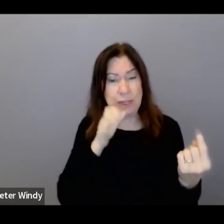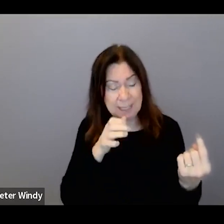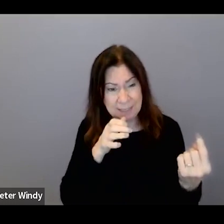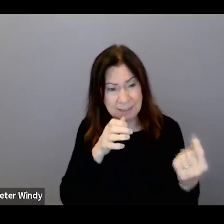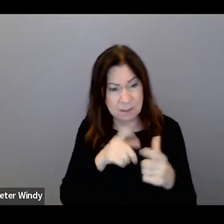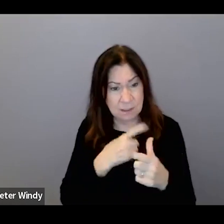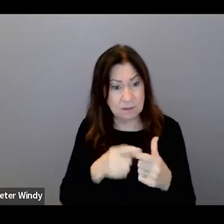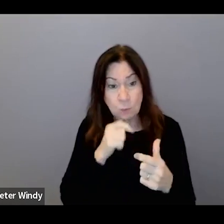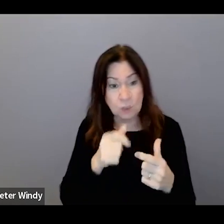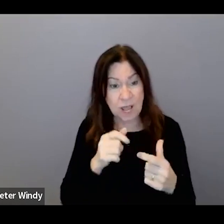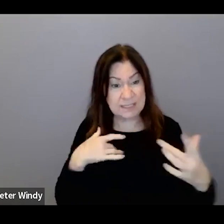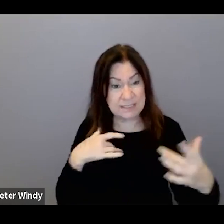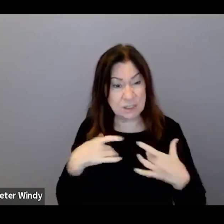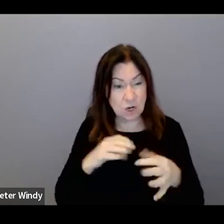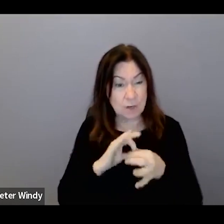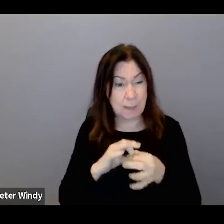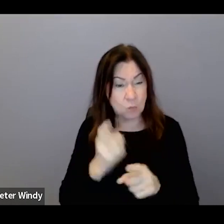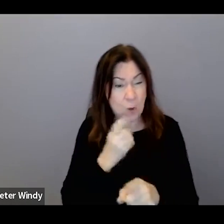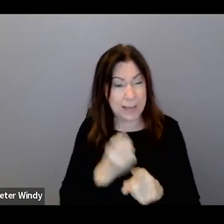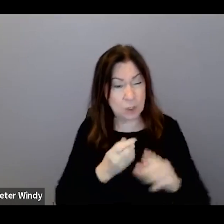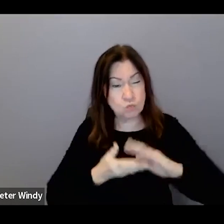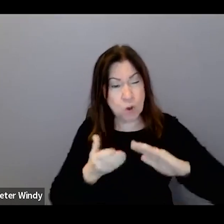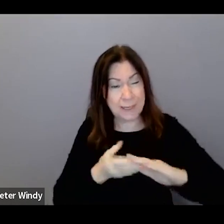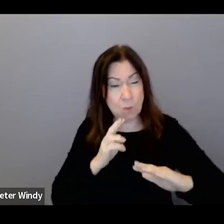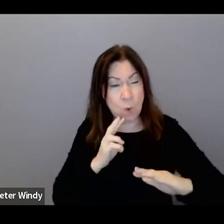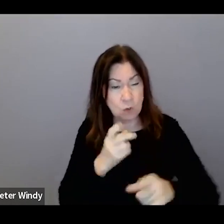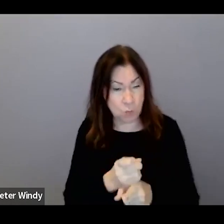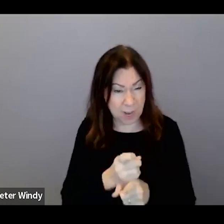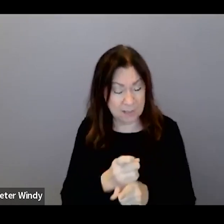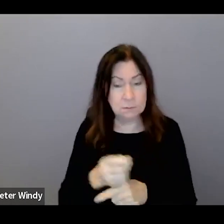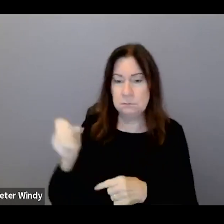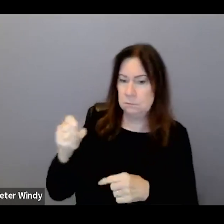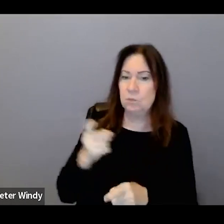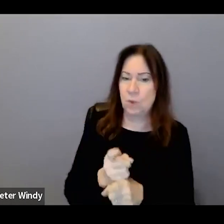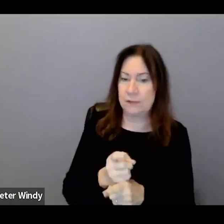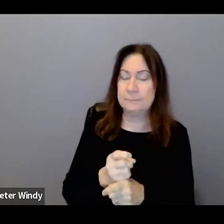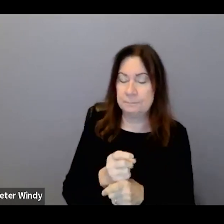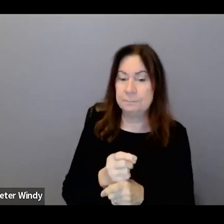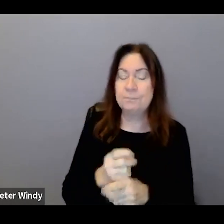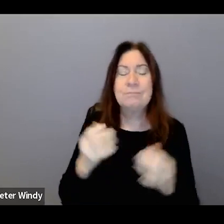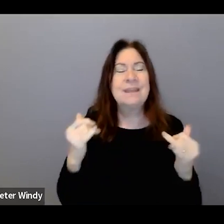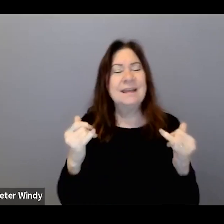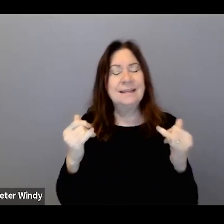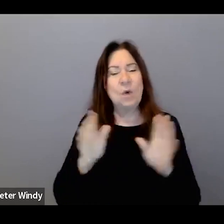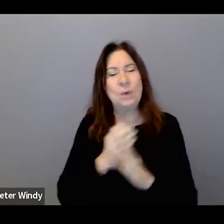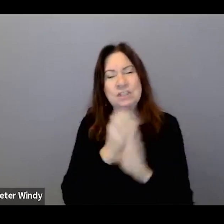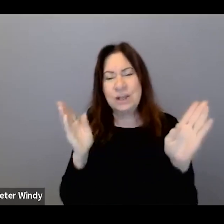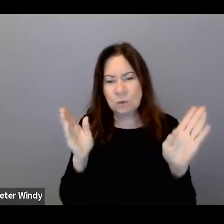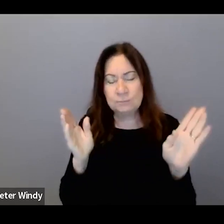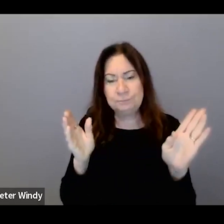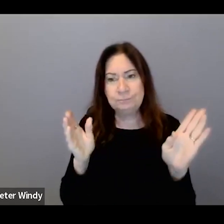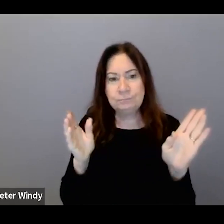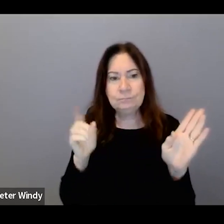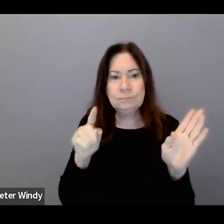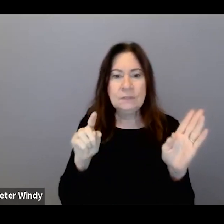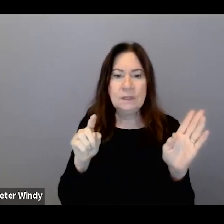we're not as concerned about this regular flushing. Is that fair to say? Okay. Correct. Yeah. Yeah. Now, generally like if you're going